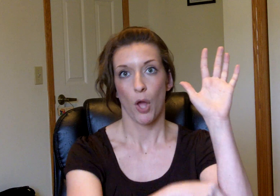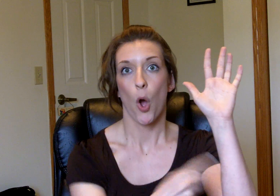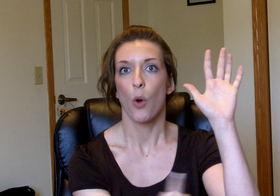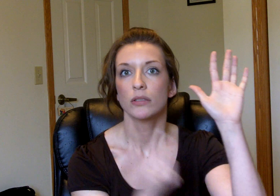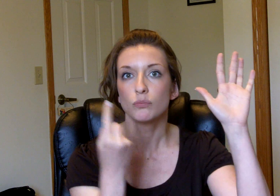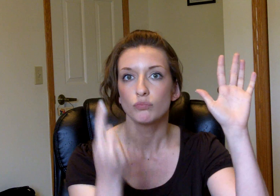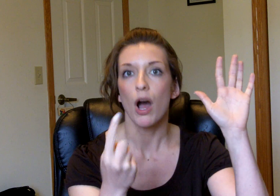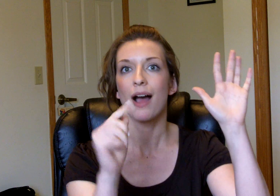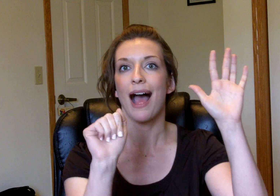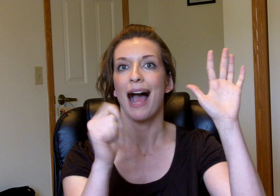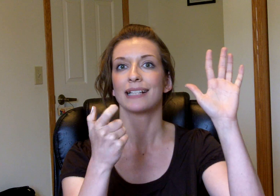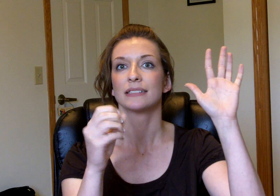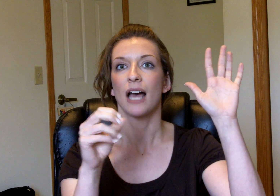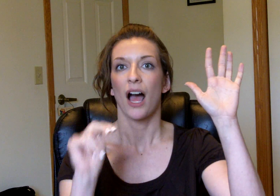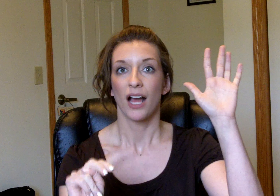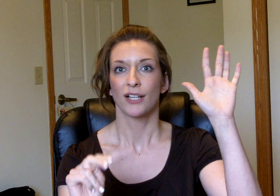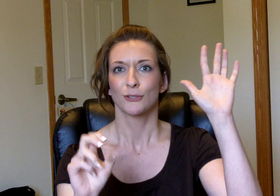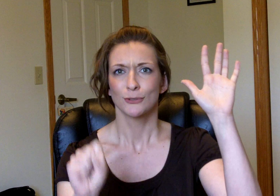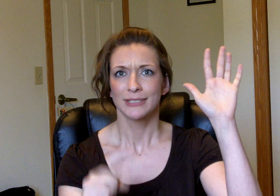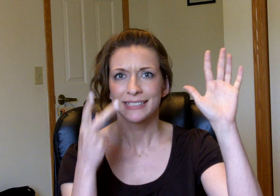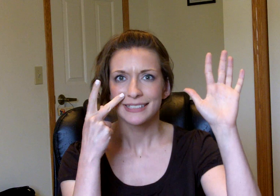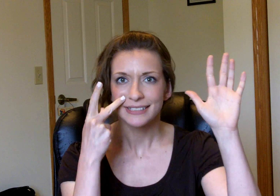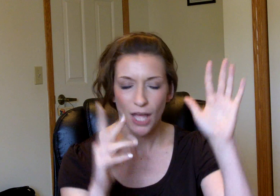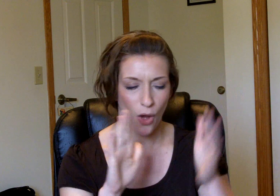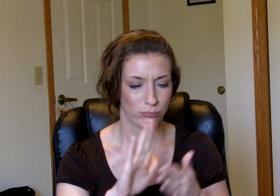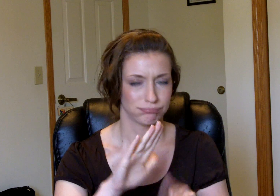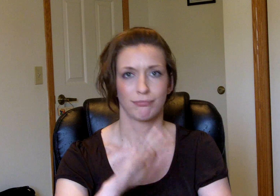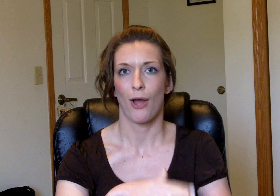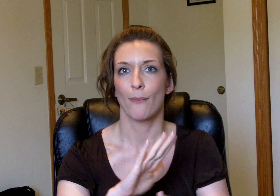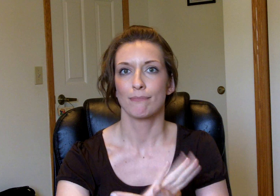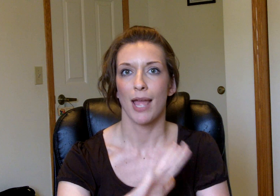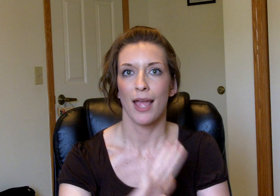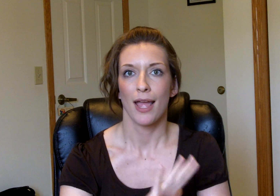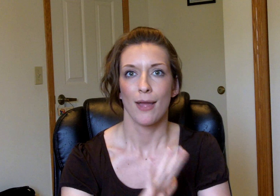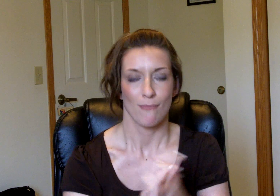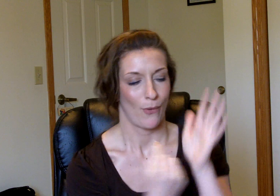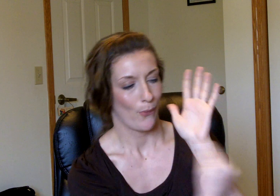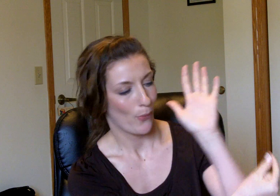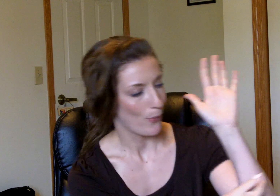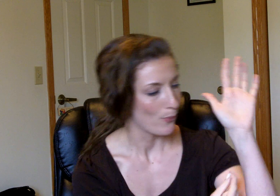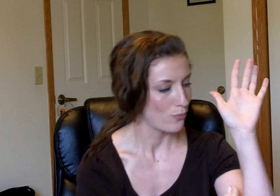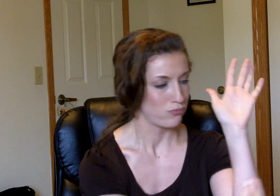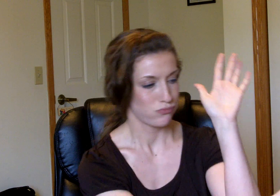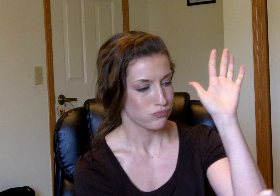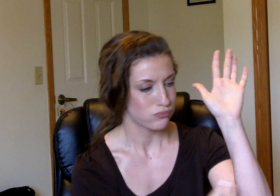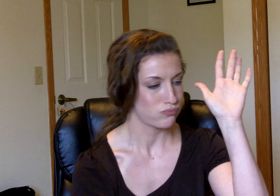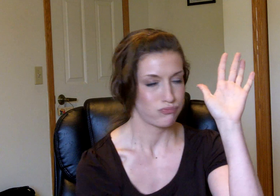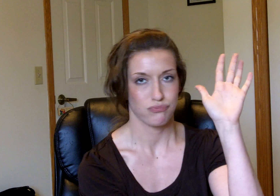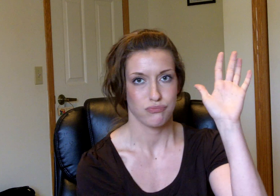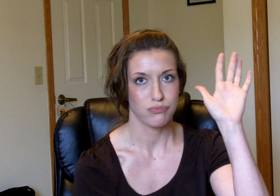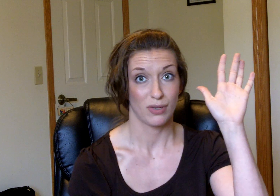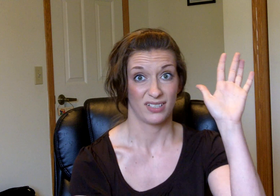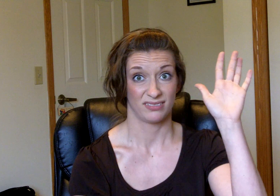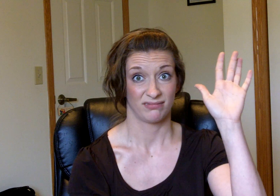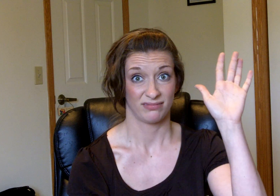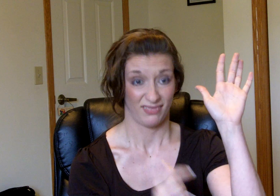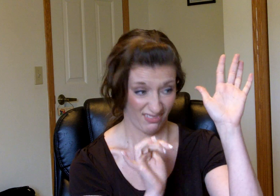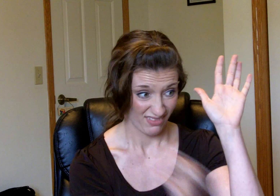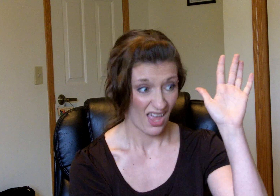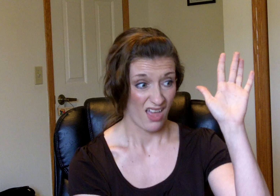paper. They've had to weave it back and forth and back and forth. Is it ever like this in the body? Of course not. It's one